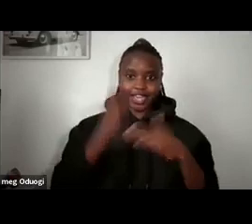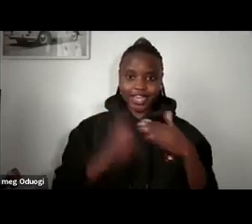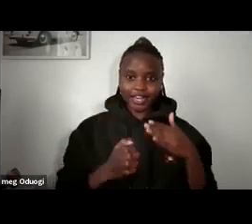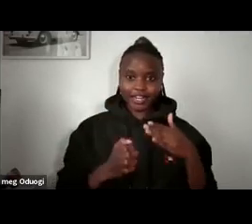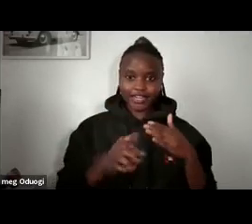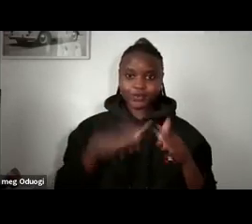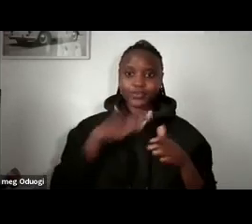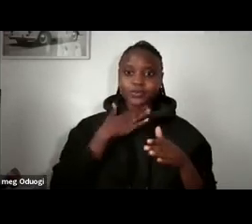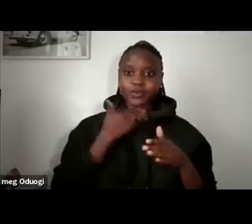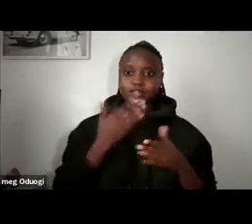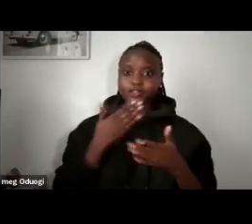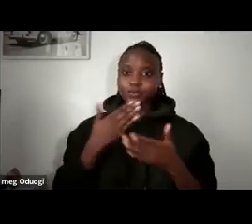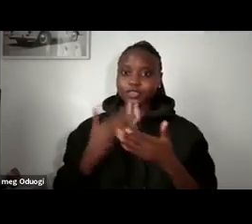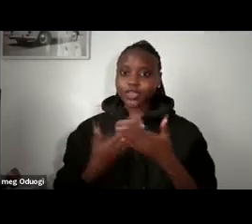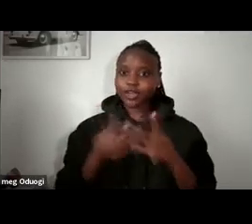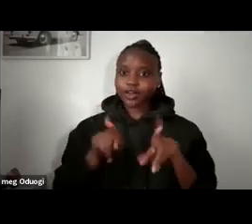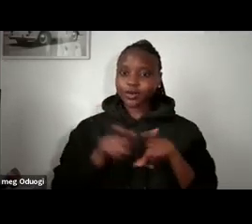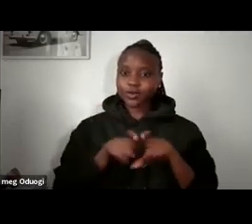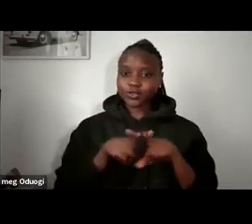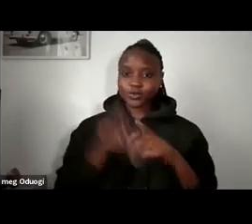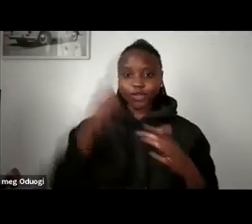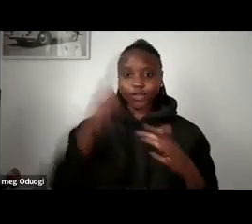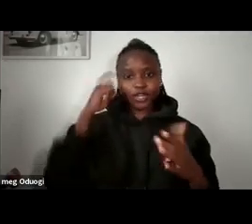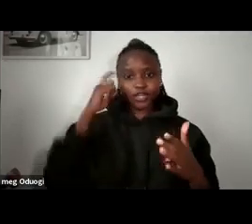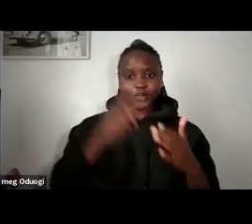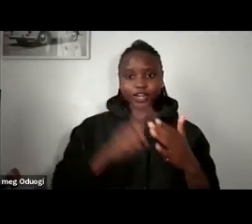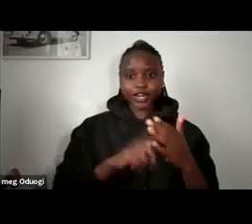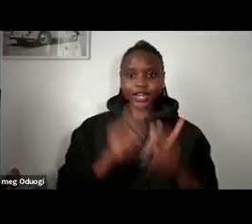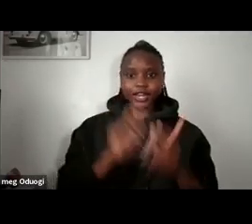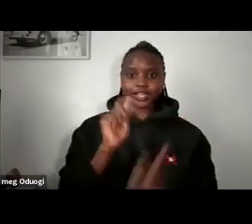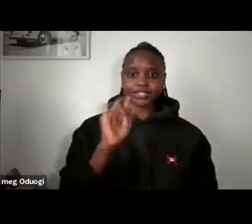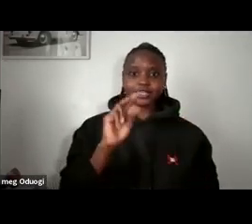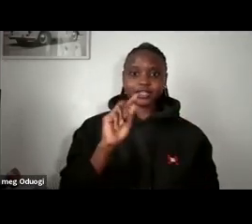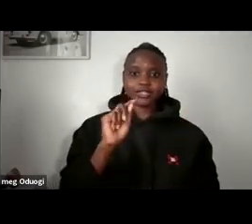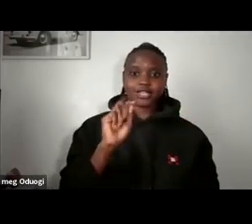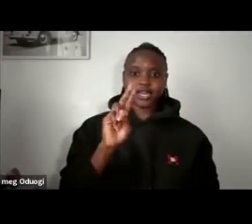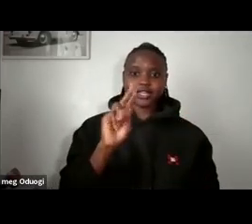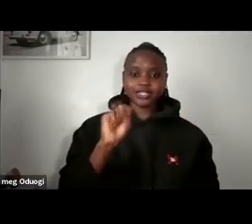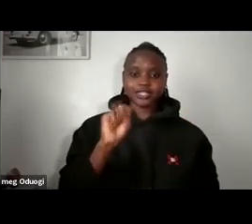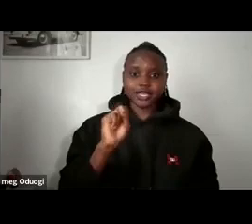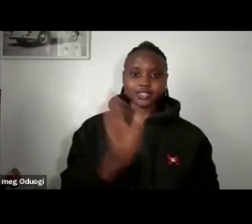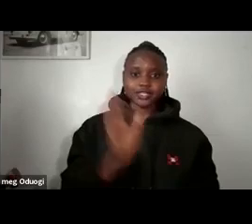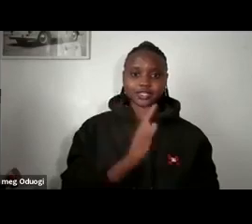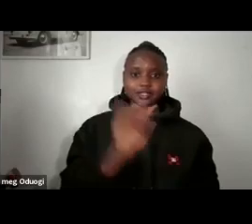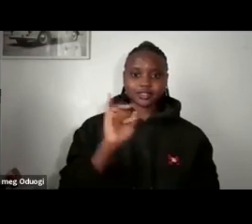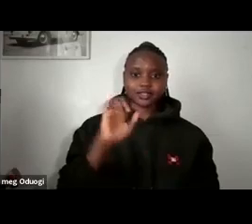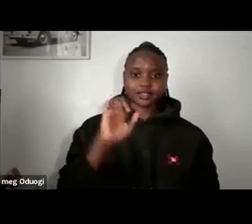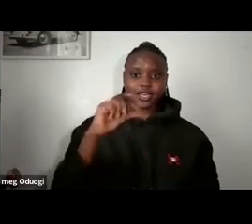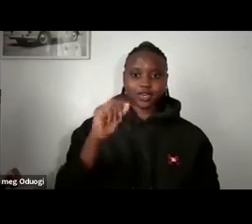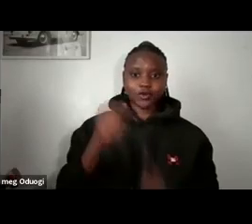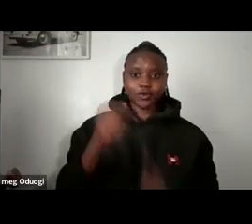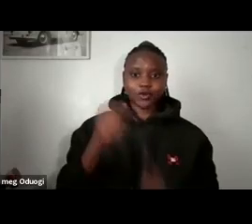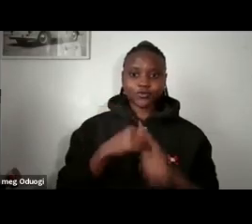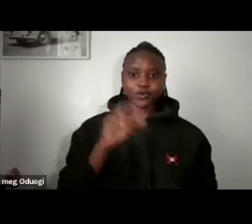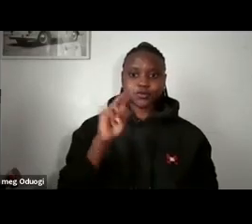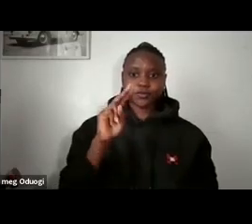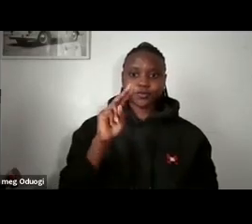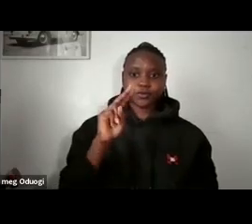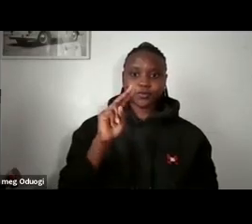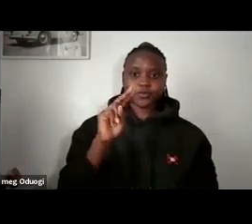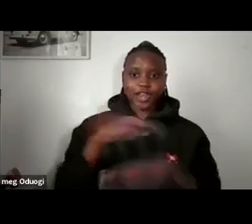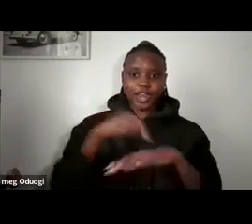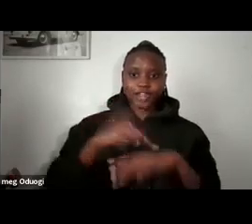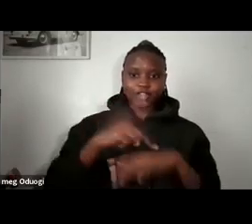thank also to recognize Titus Diego from the NCW, from the National Council for Persons